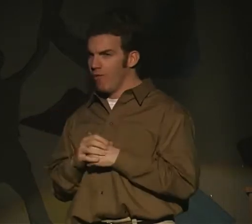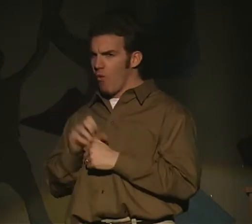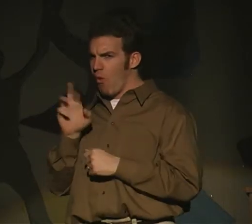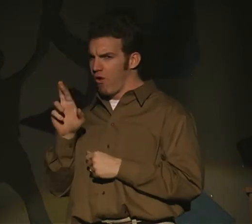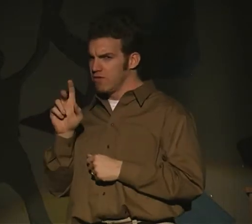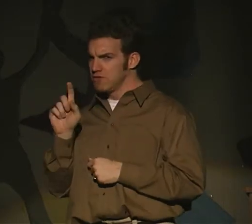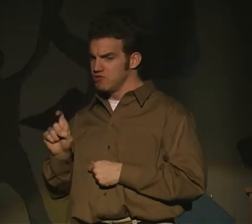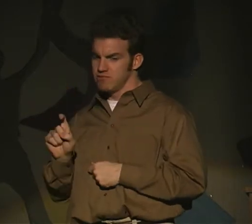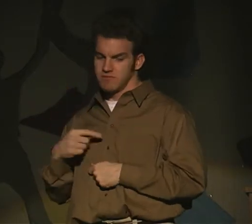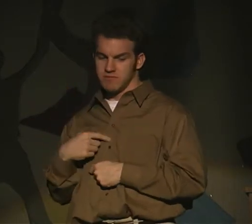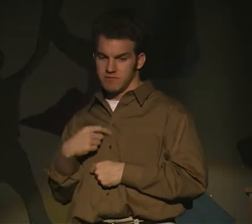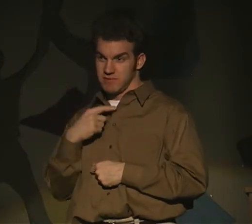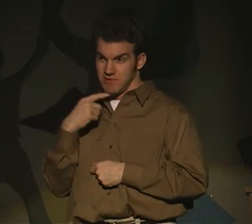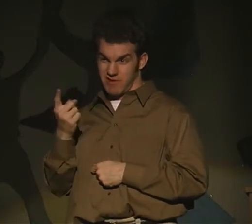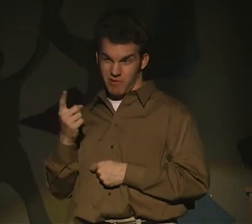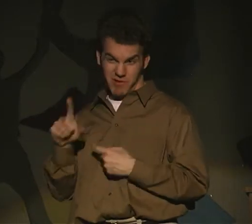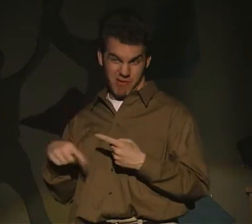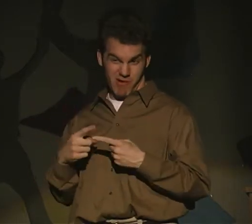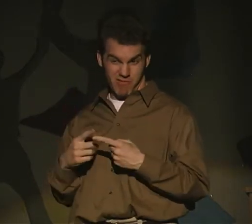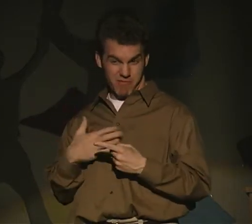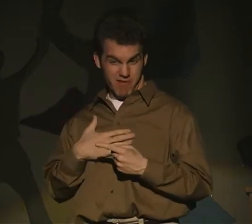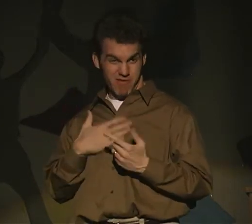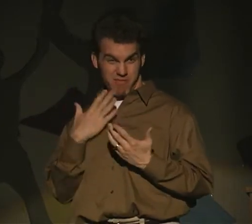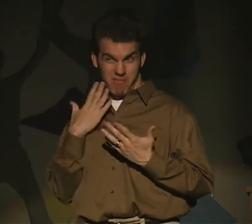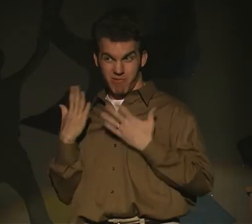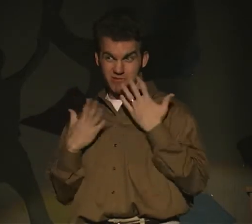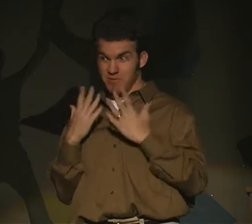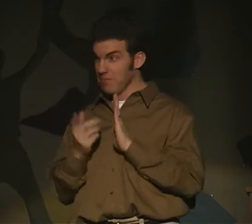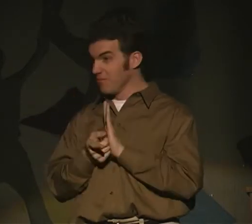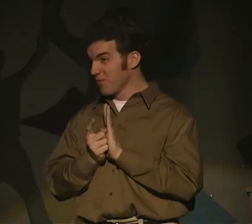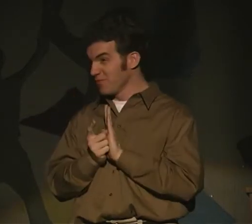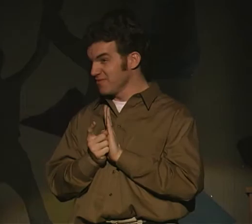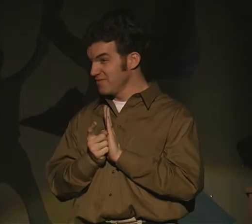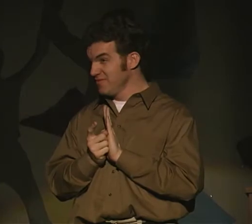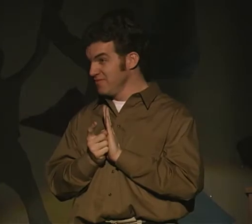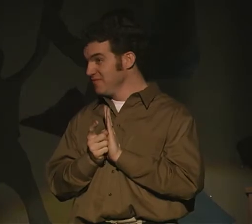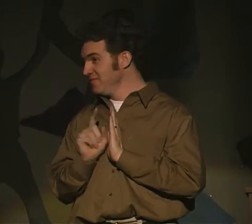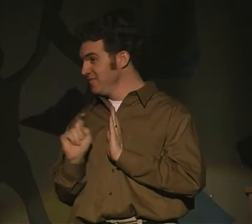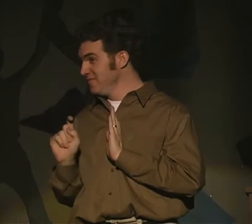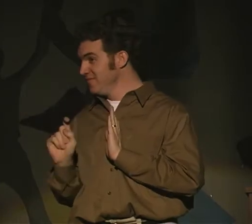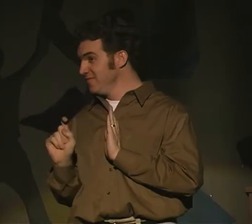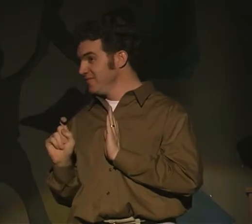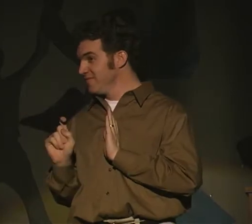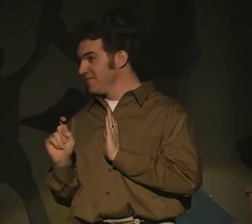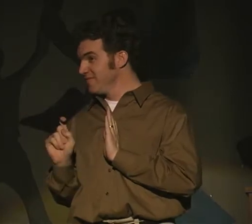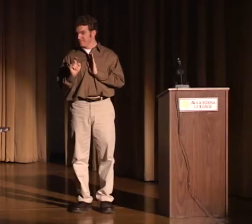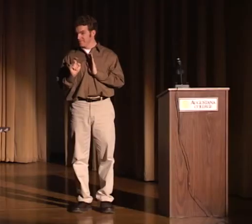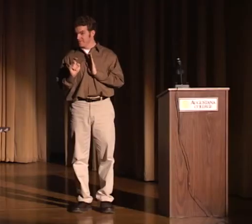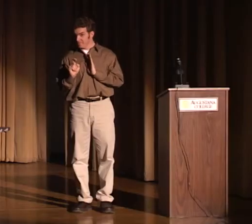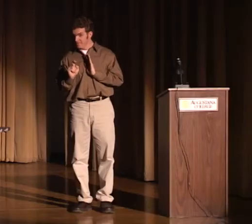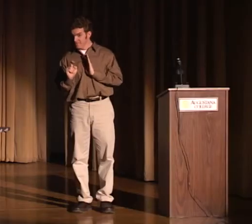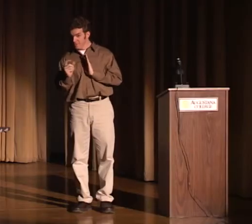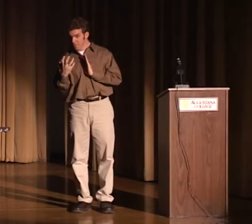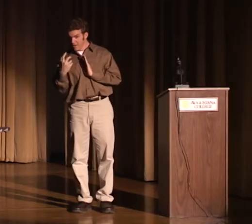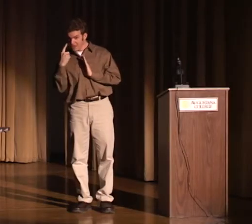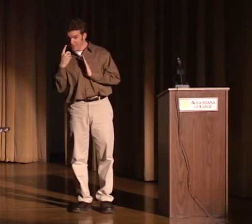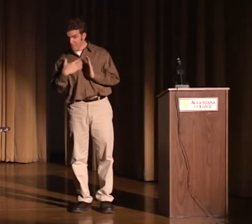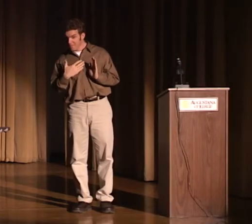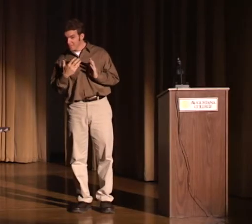with my life? Or my most embarrassing moments? What would be your preference? How